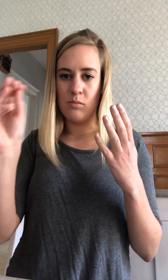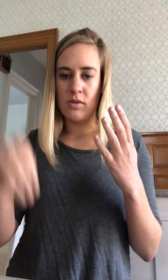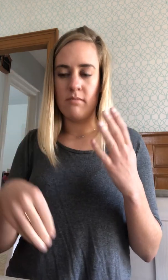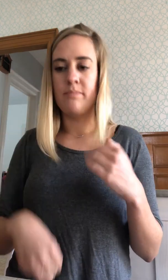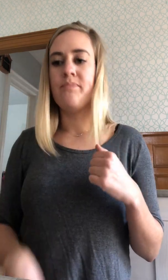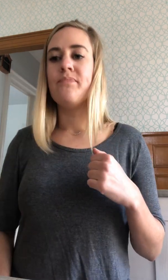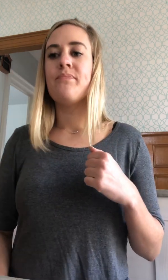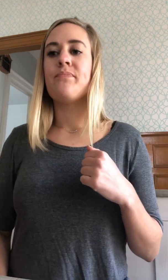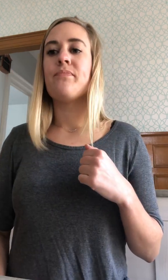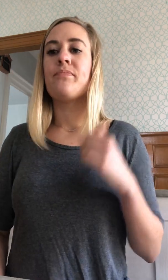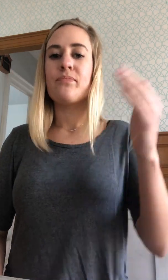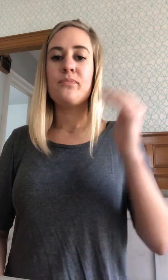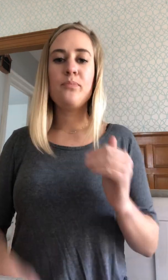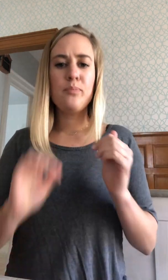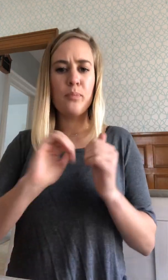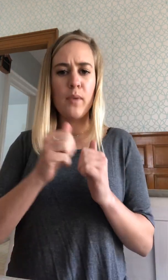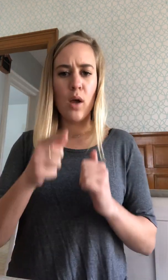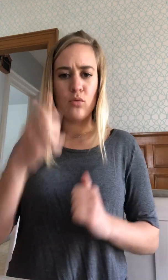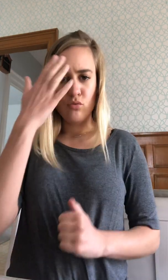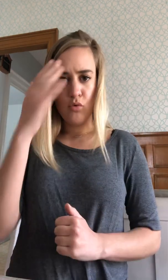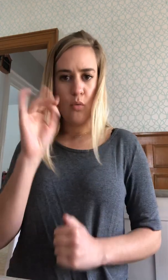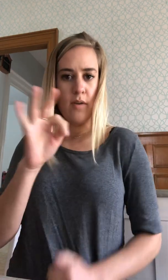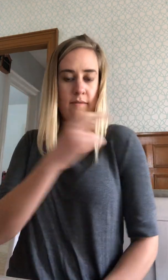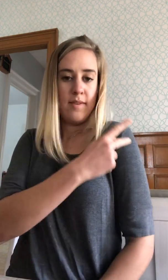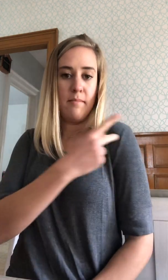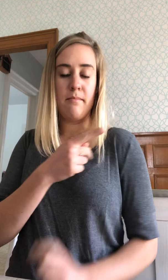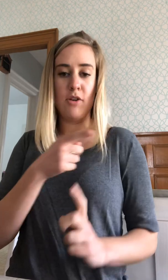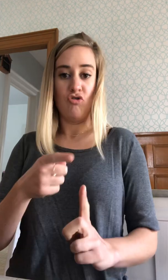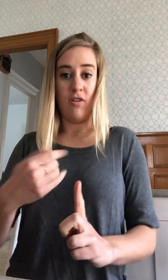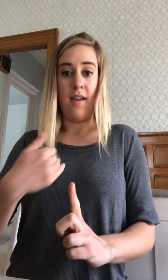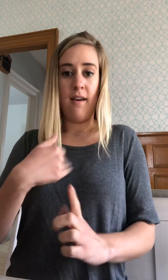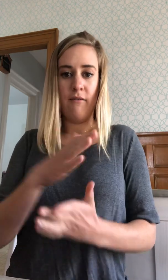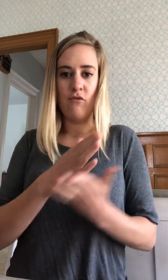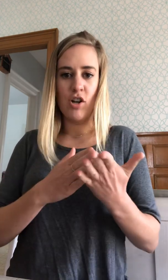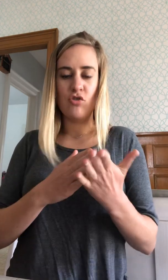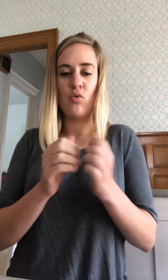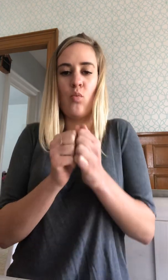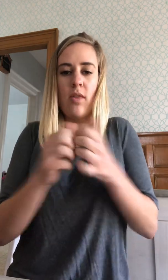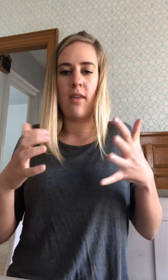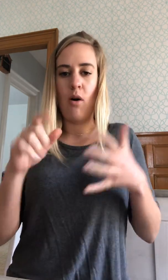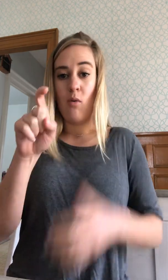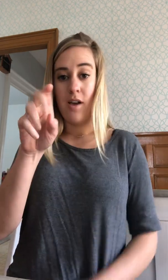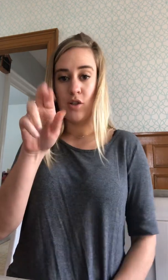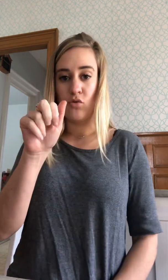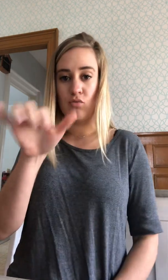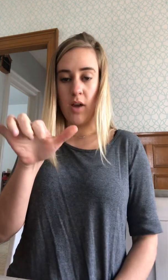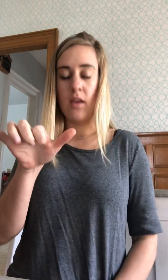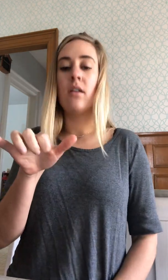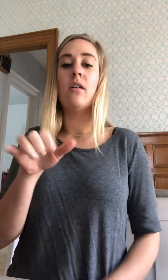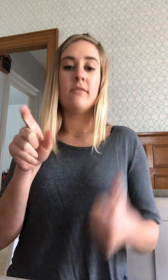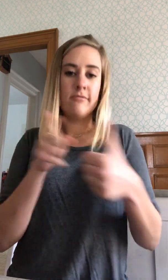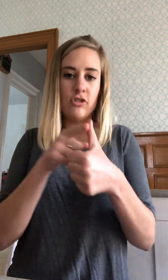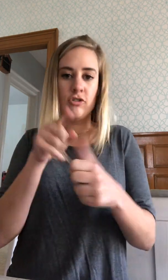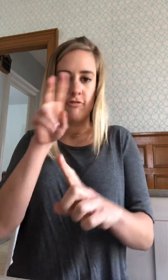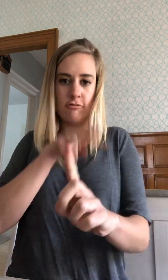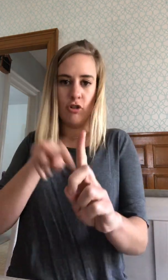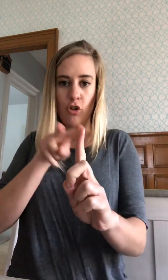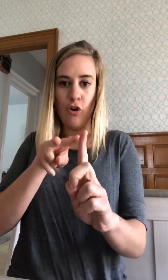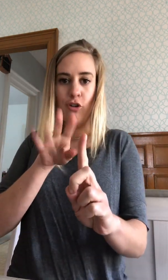How do you know if a patient has a fracture? What if you don't have radiographs to look at? Well, the first thing you should do is look at the patient, even before you